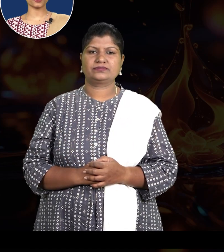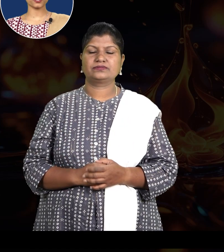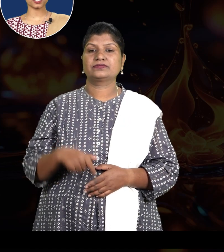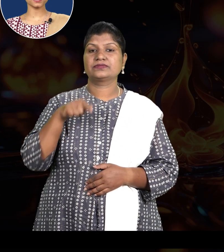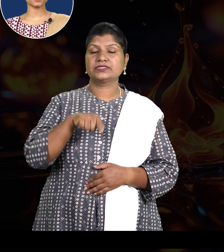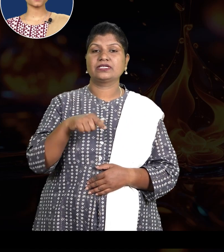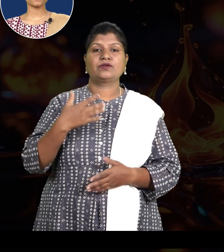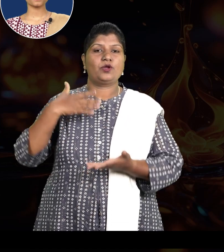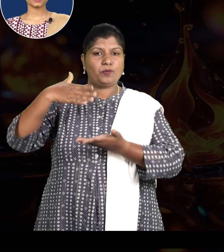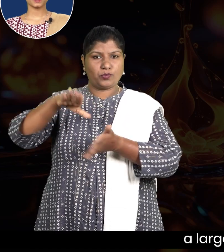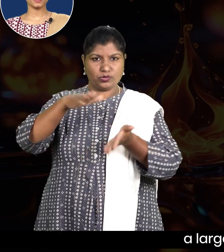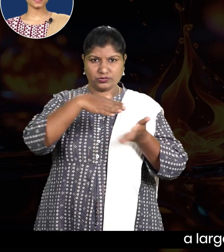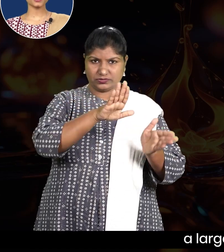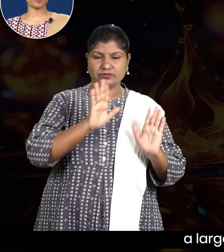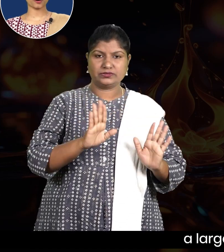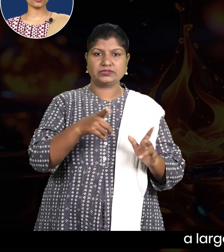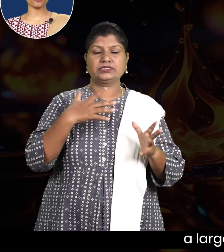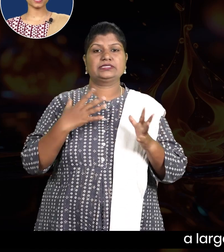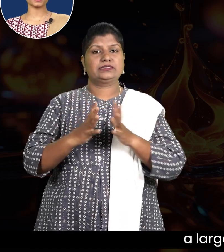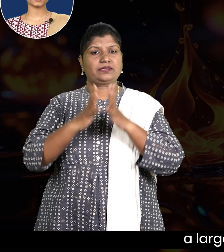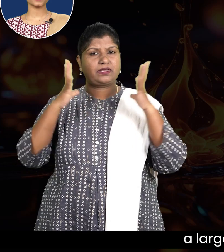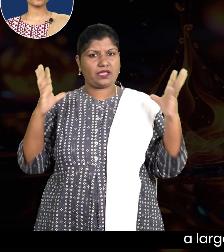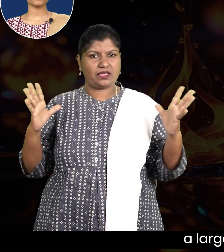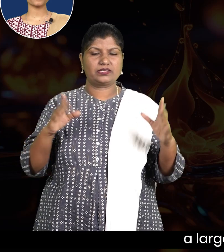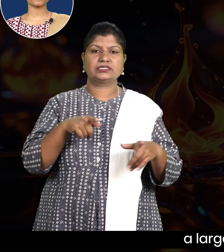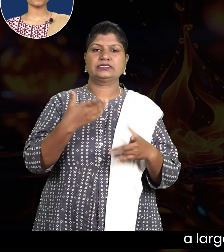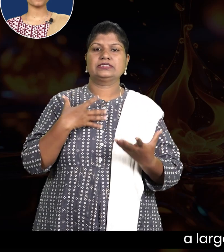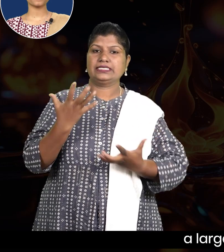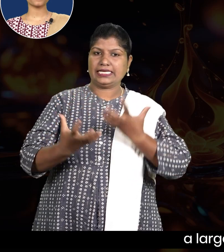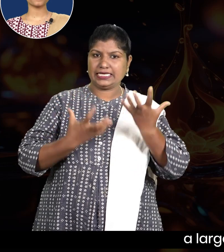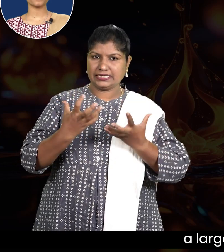It produces a large amount of heat.